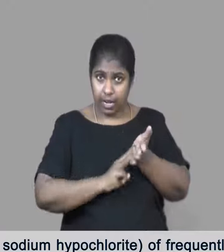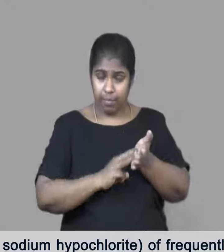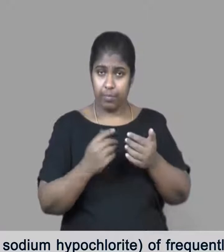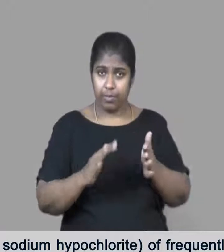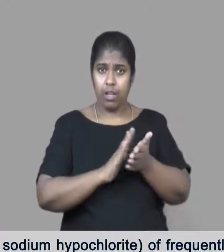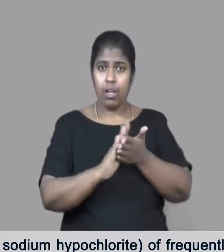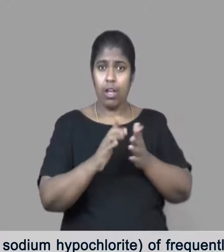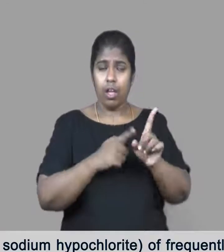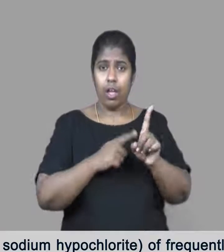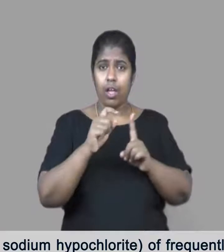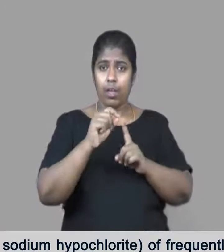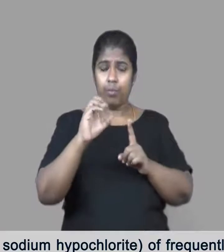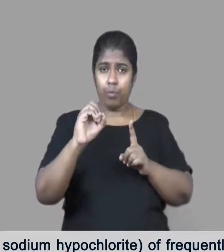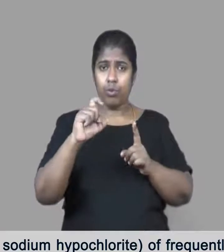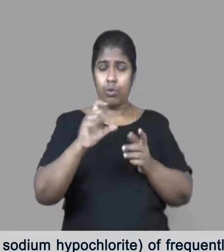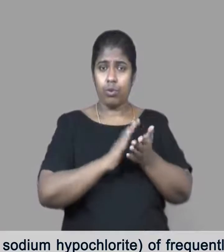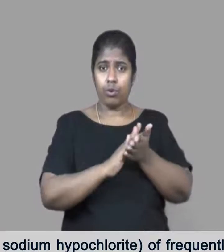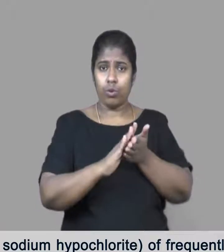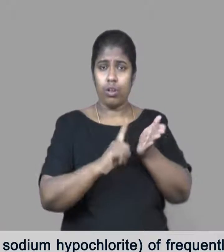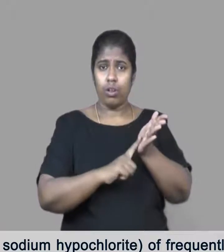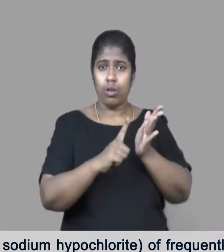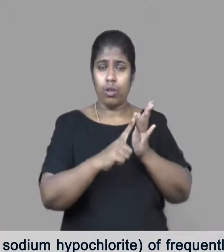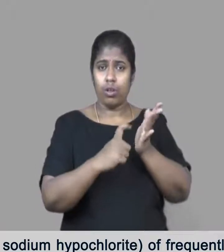common areas.